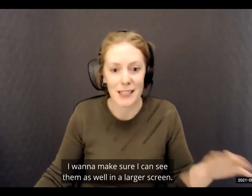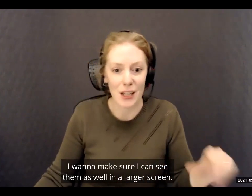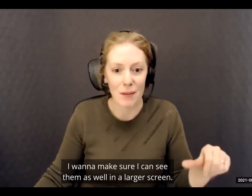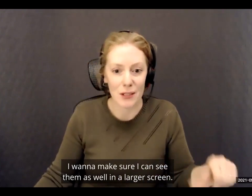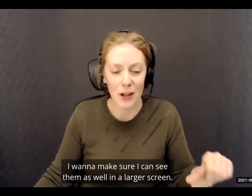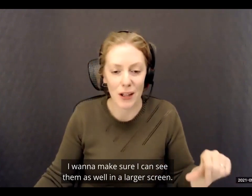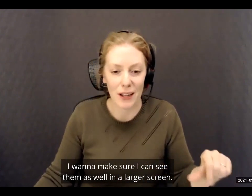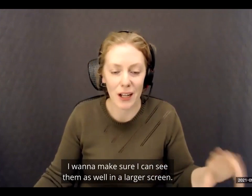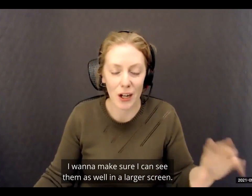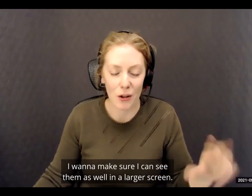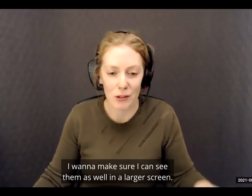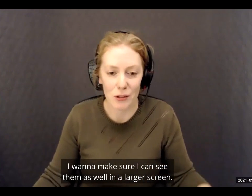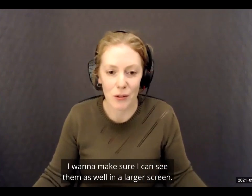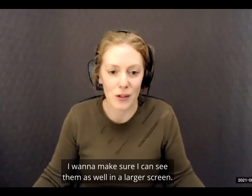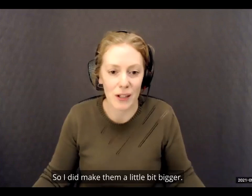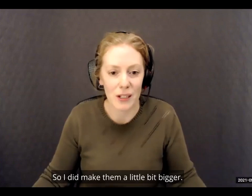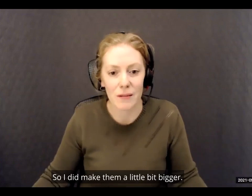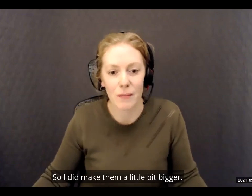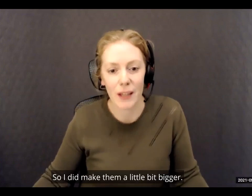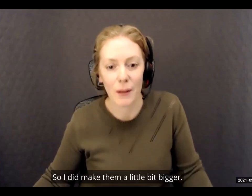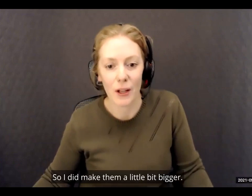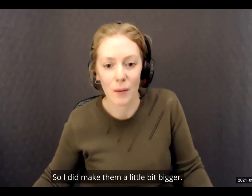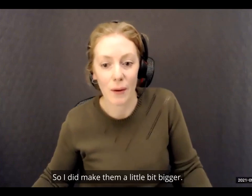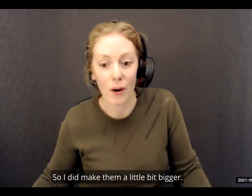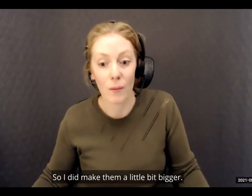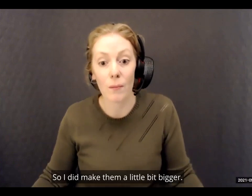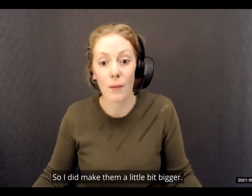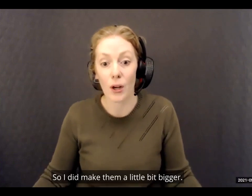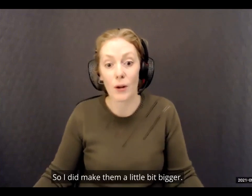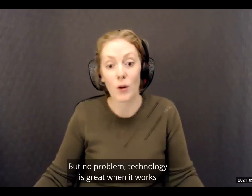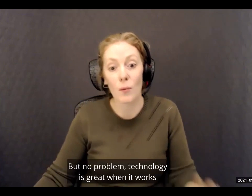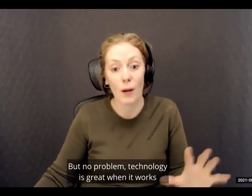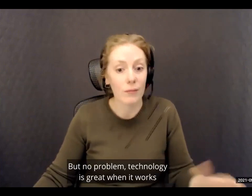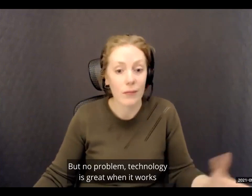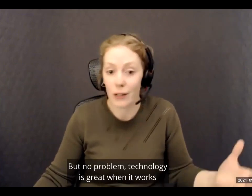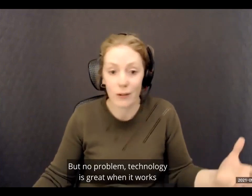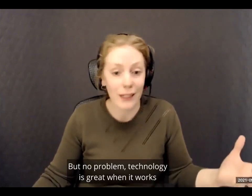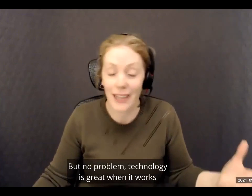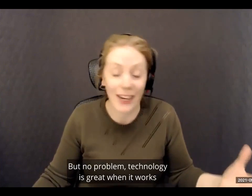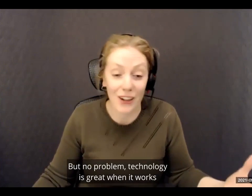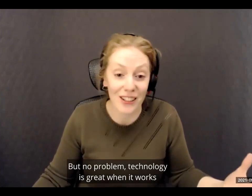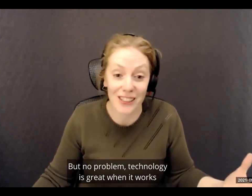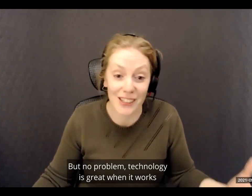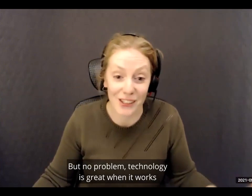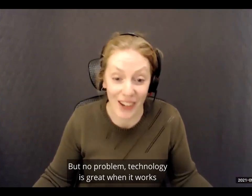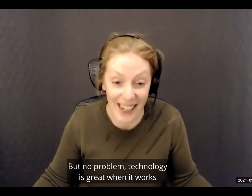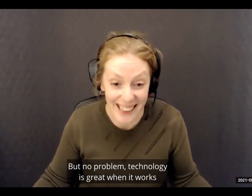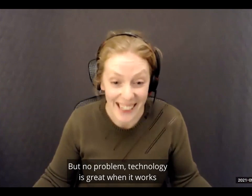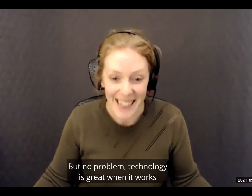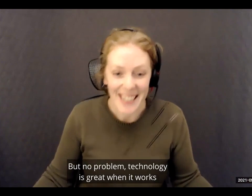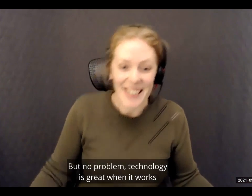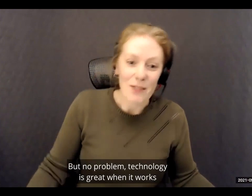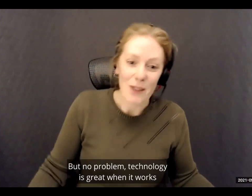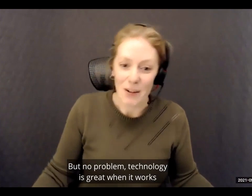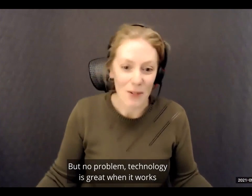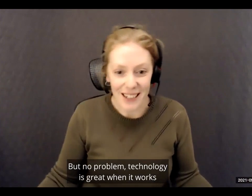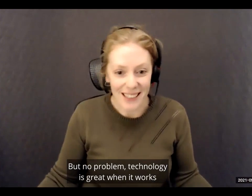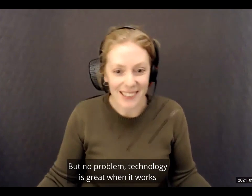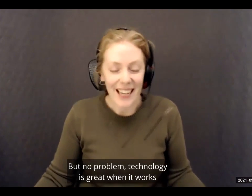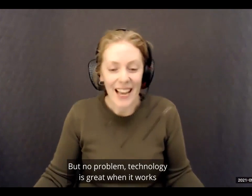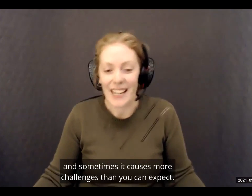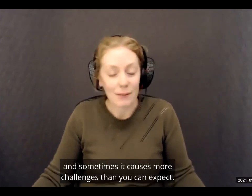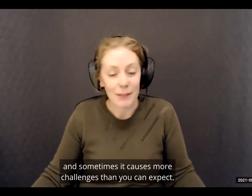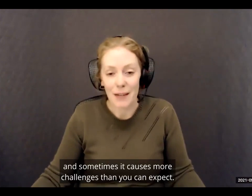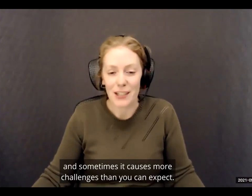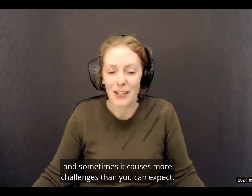make sure I can see them as well in a larger screen. So I had to make them a little bit bigger, but no problem. You know, technology is great when it